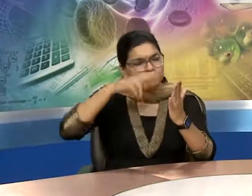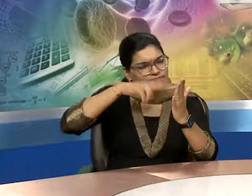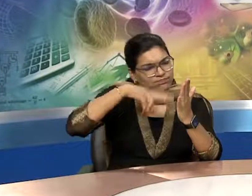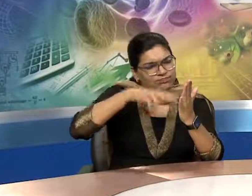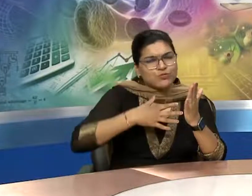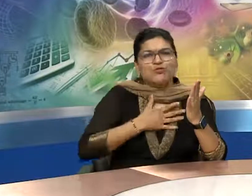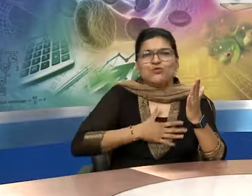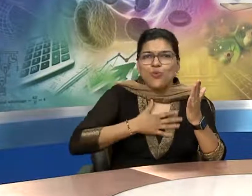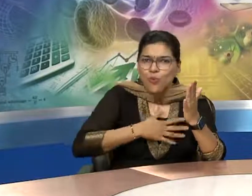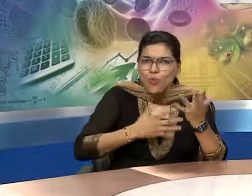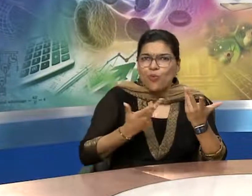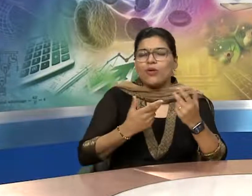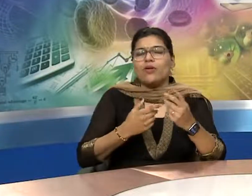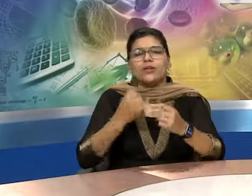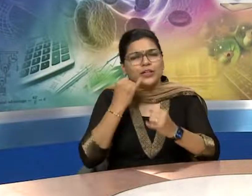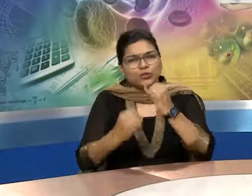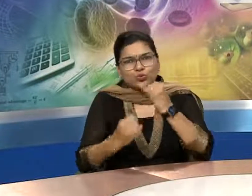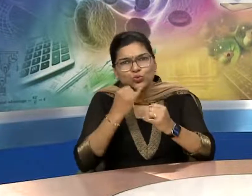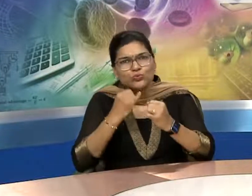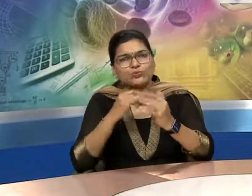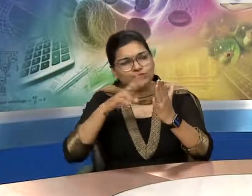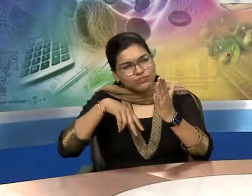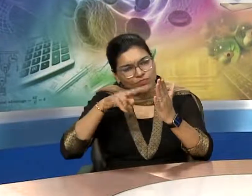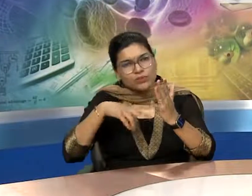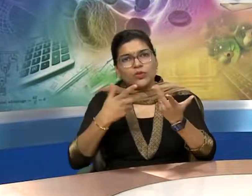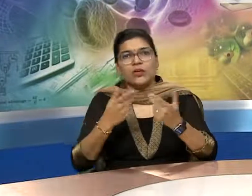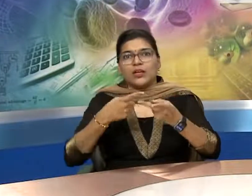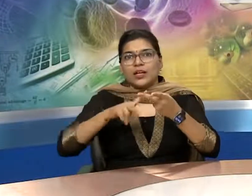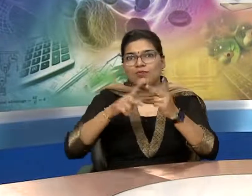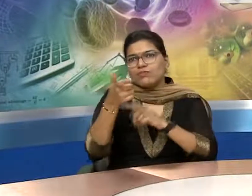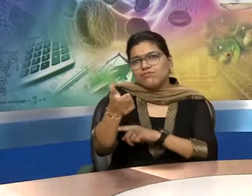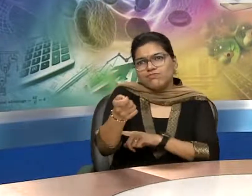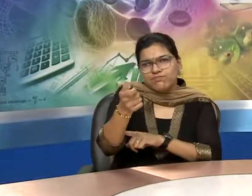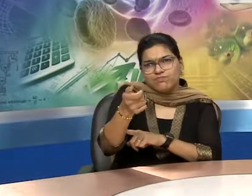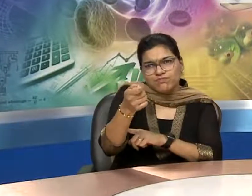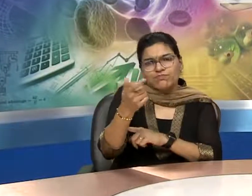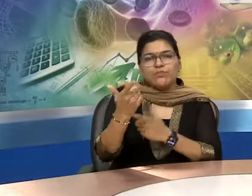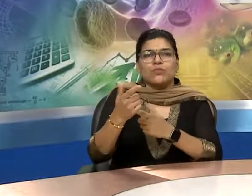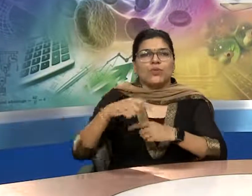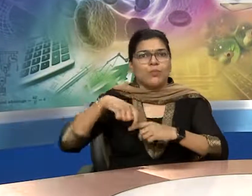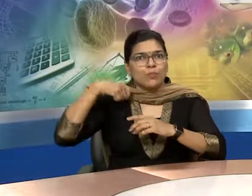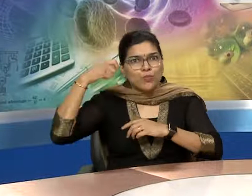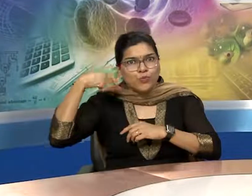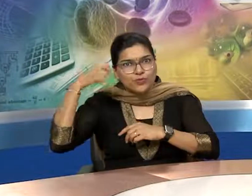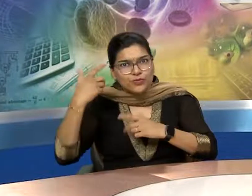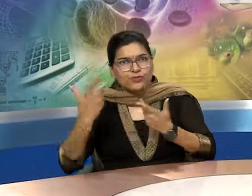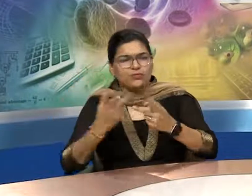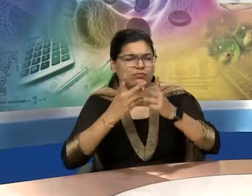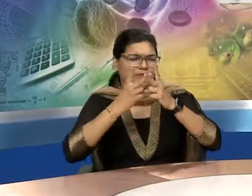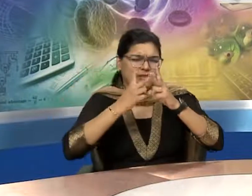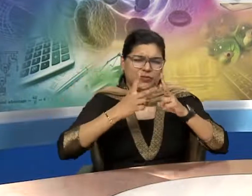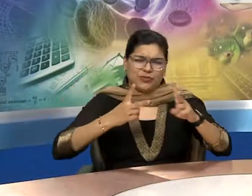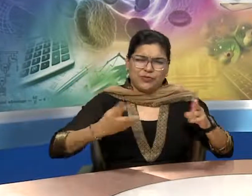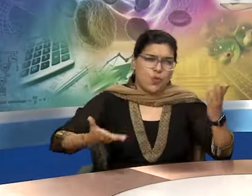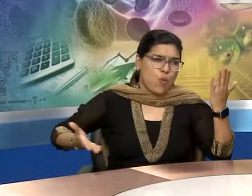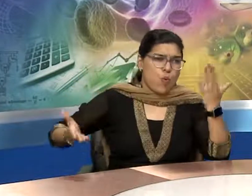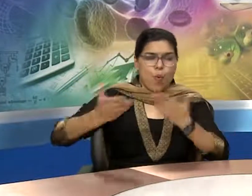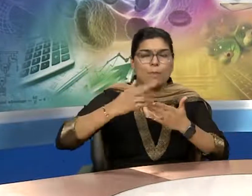do cycling, read story books, some historical serials we see, or